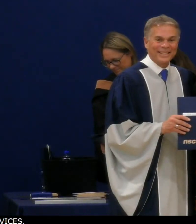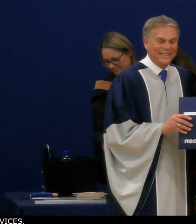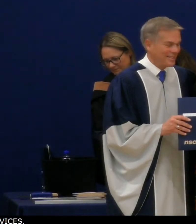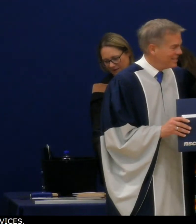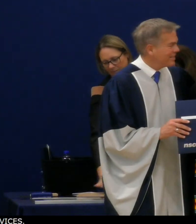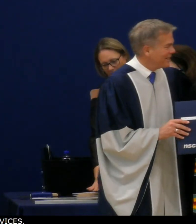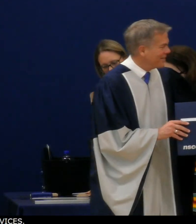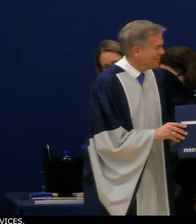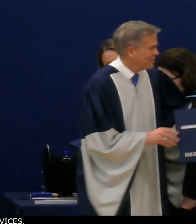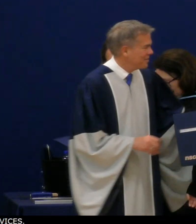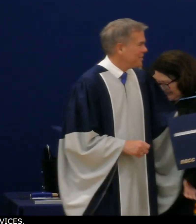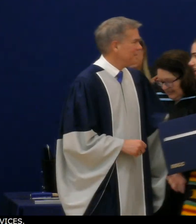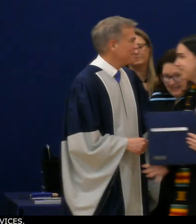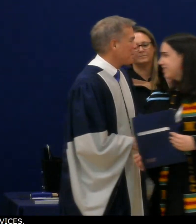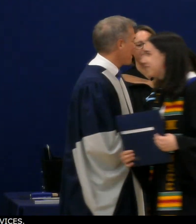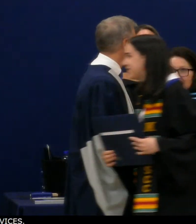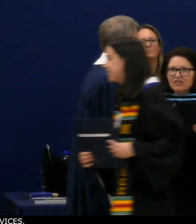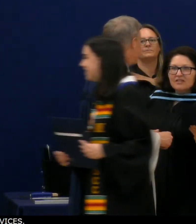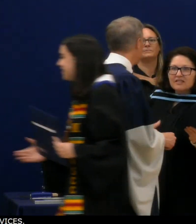Jessica West.